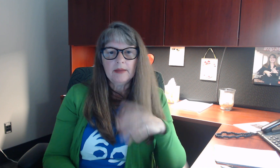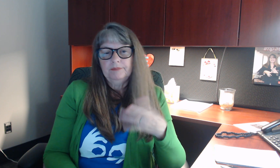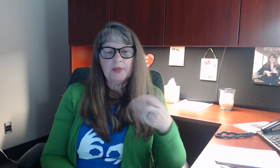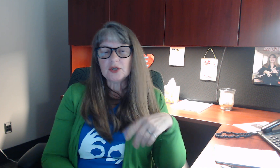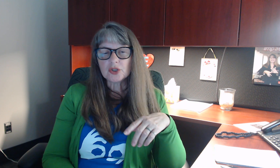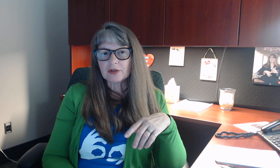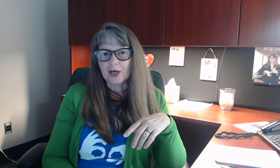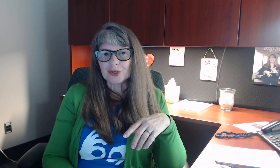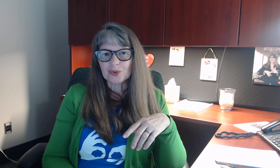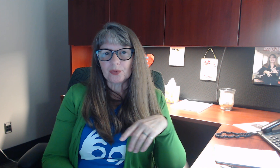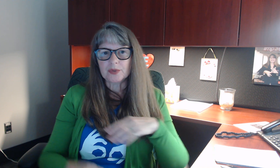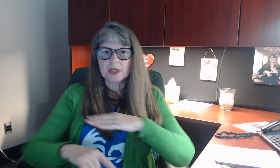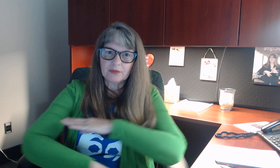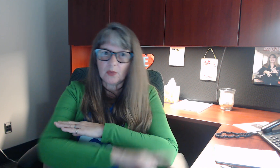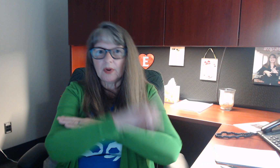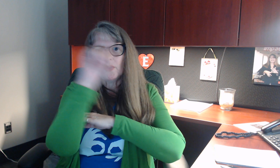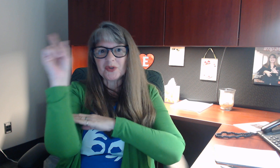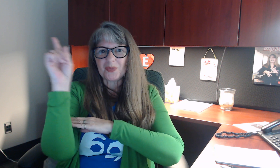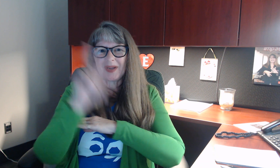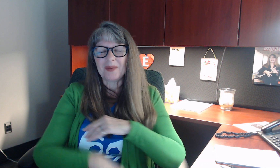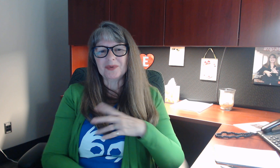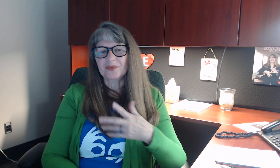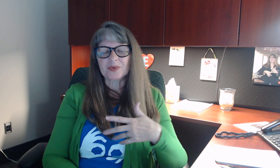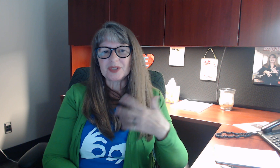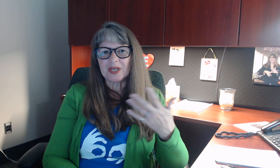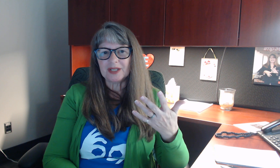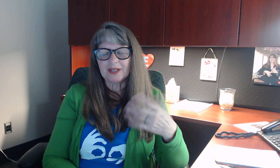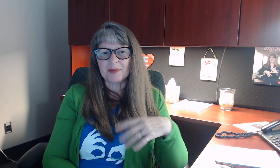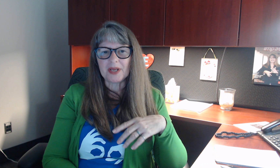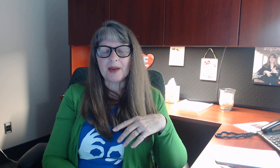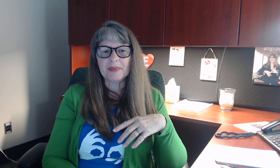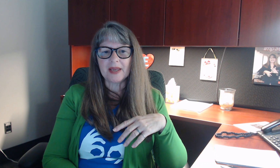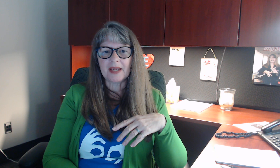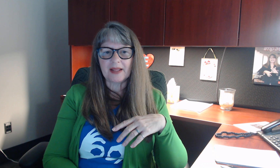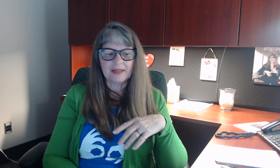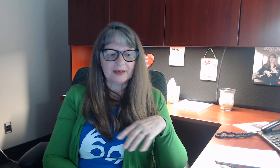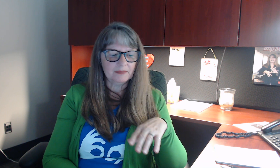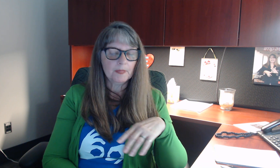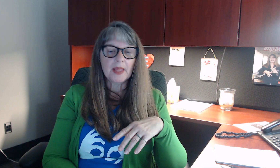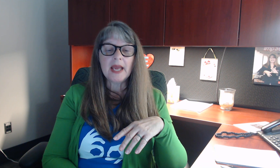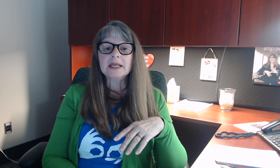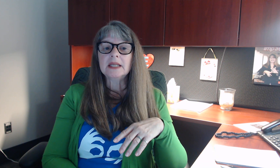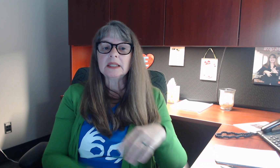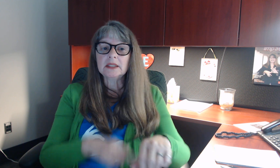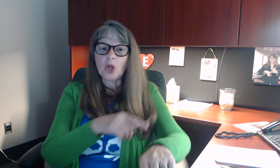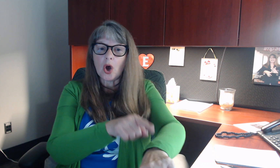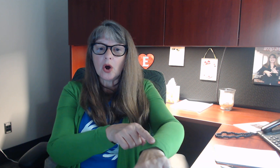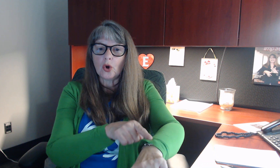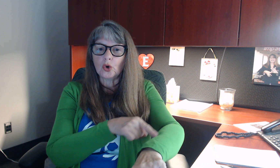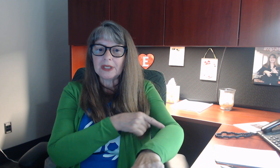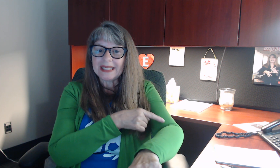It's just kind of shorter instead of going all this way up for the sun coming up and that kind of thing. Long or length.